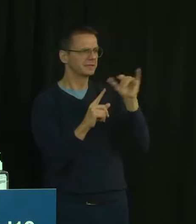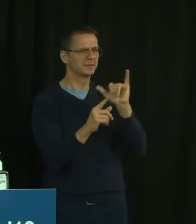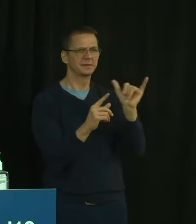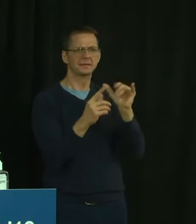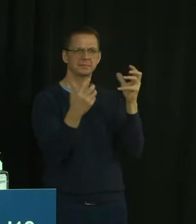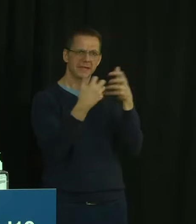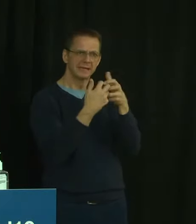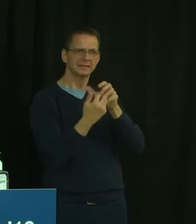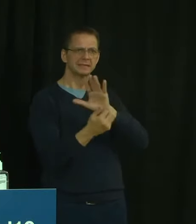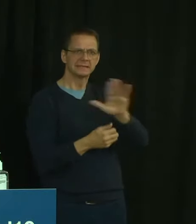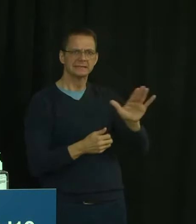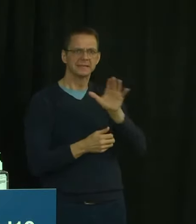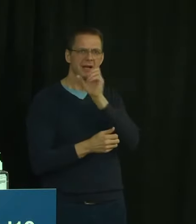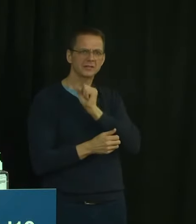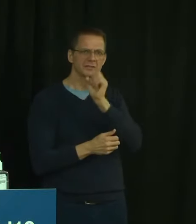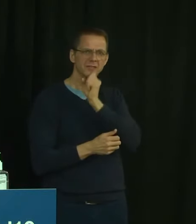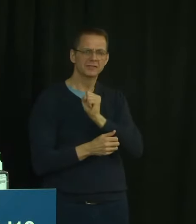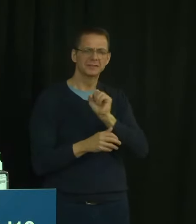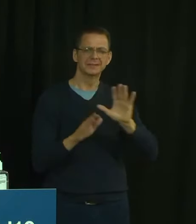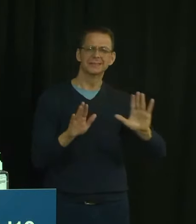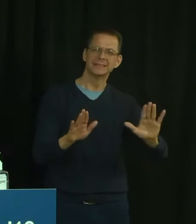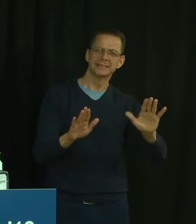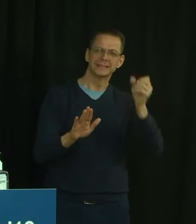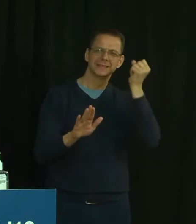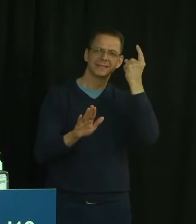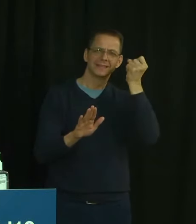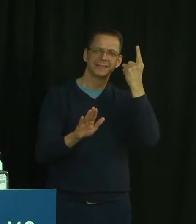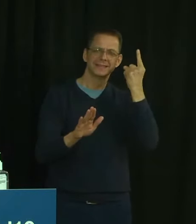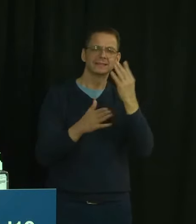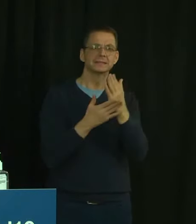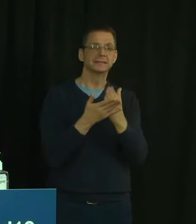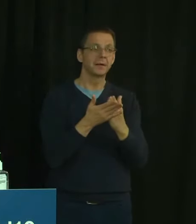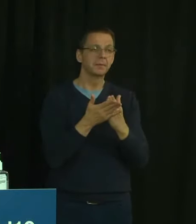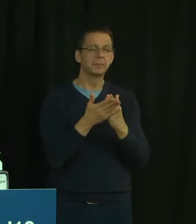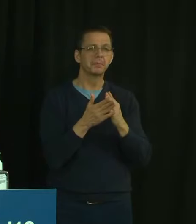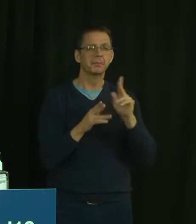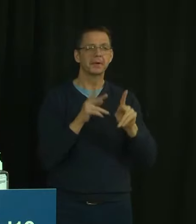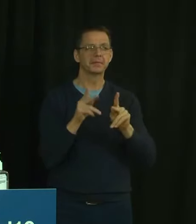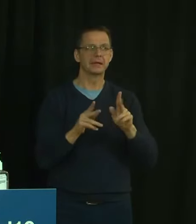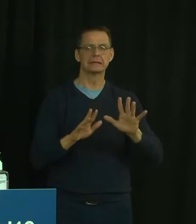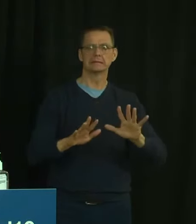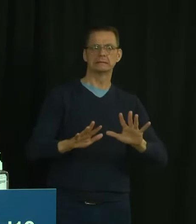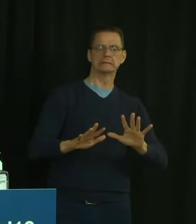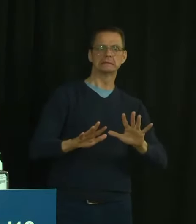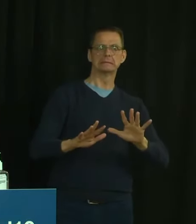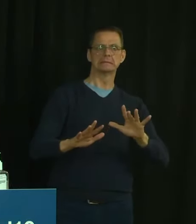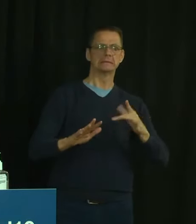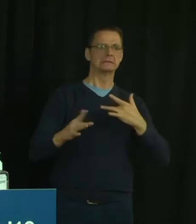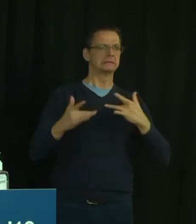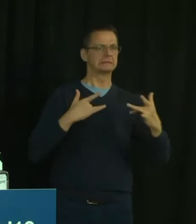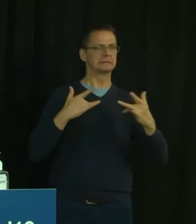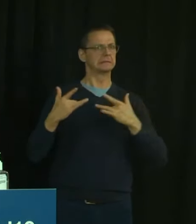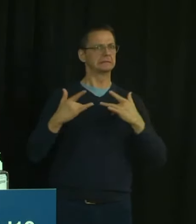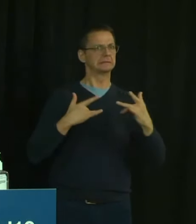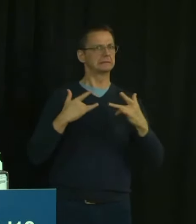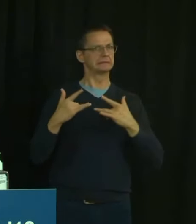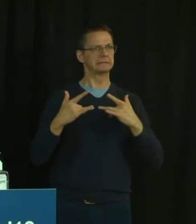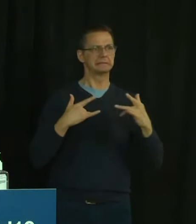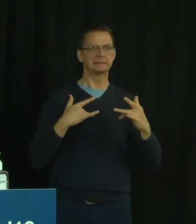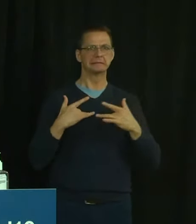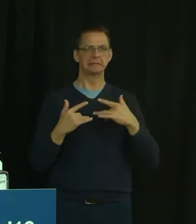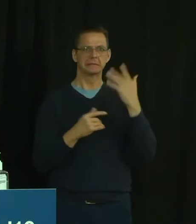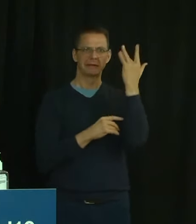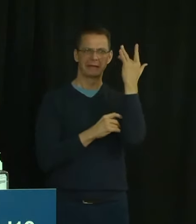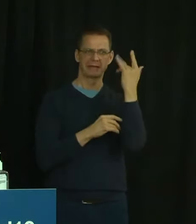again, I recognize that for some people, they may be feeling concerned. But what I want to say again is